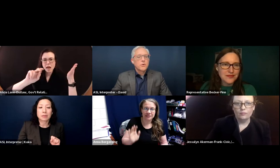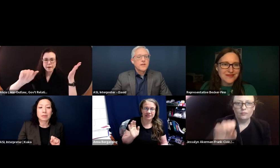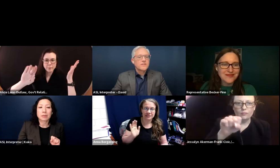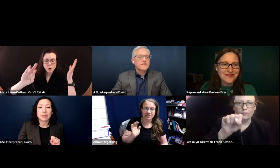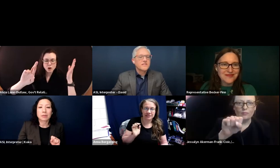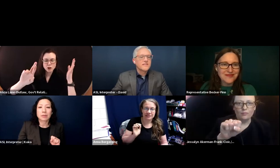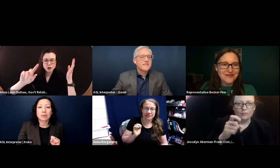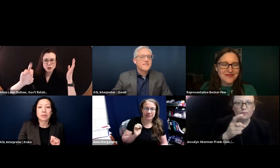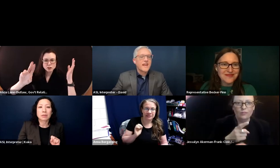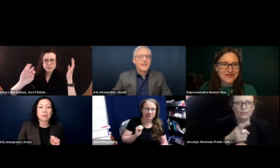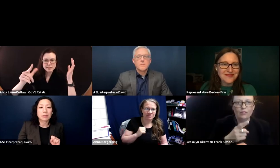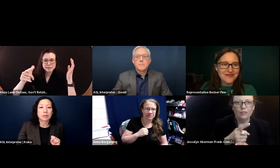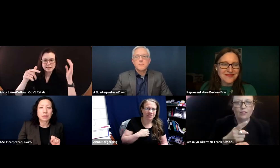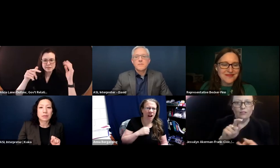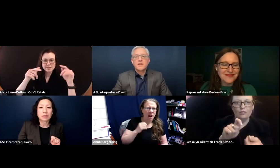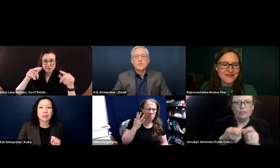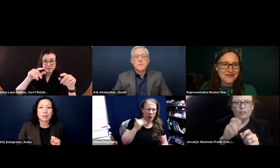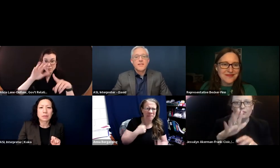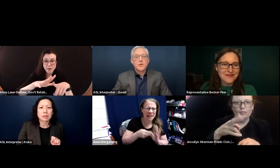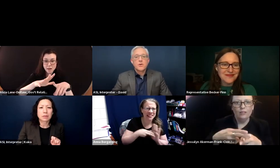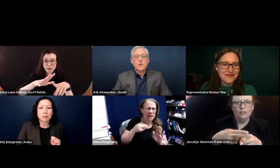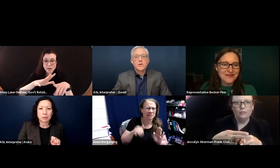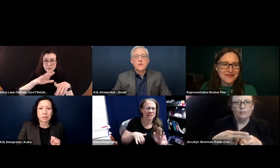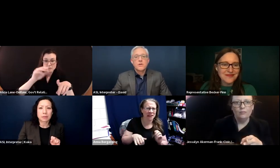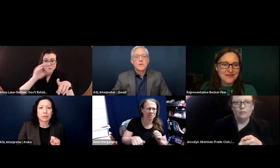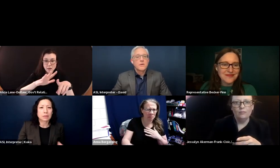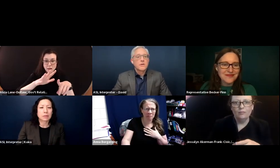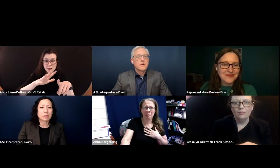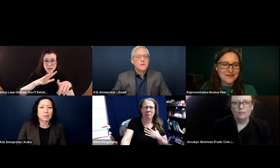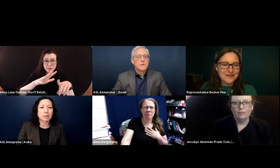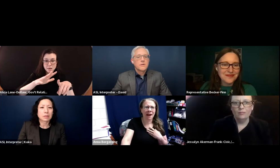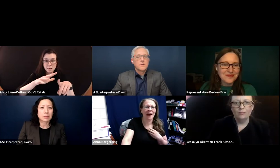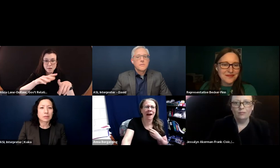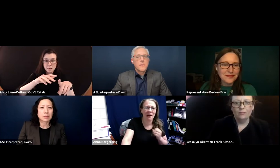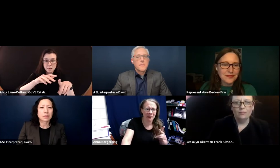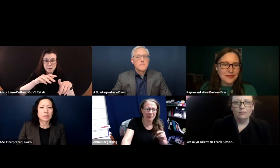You see Gloria, she's listed as Anna. Can you spotlight her?